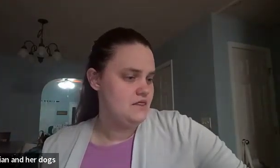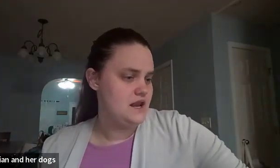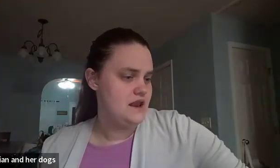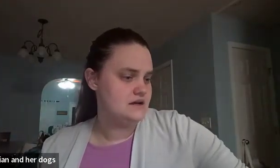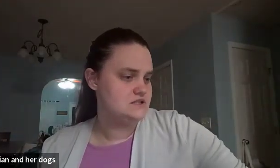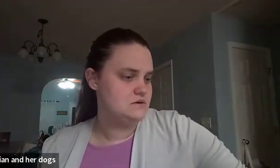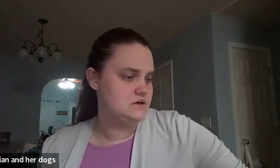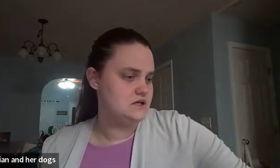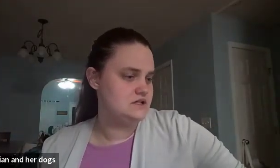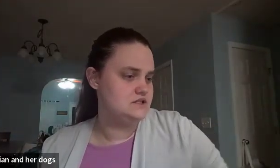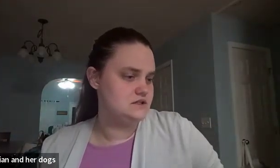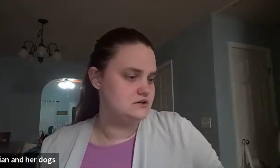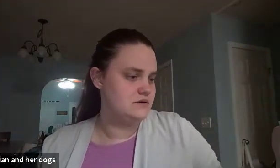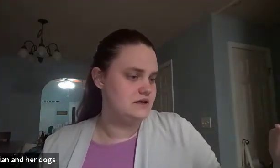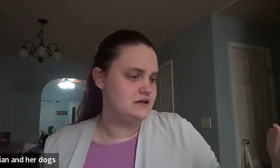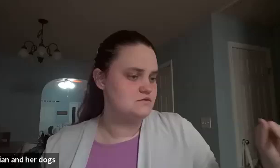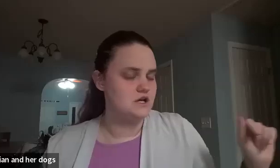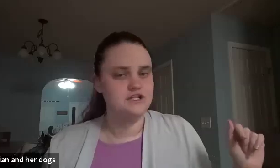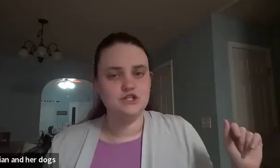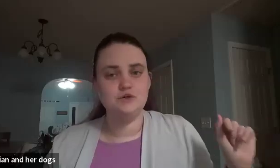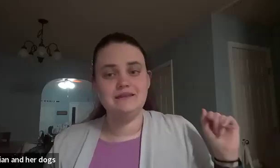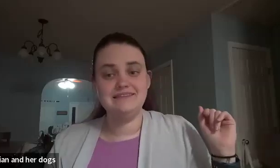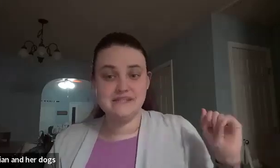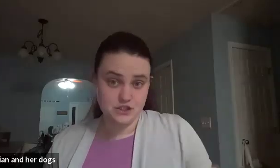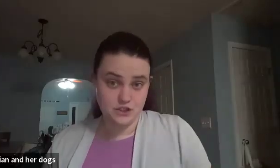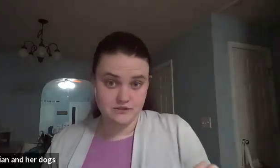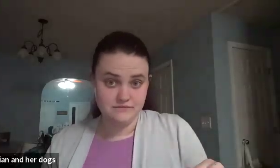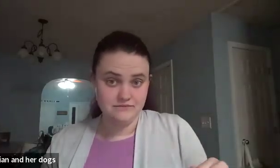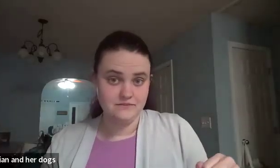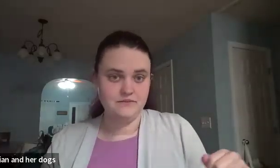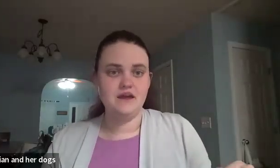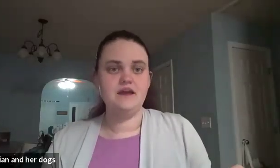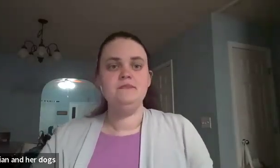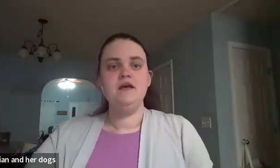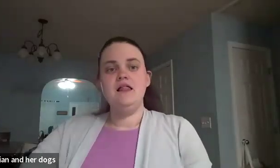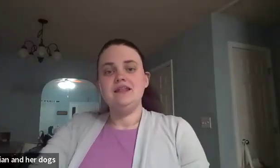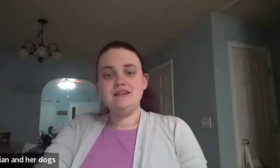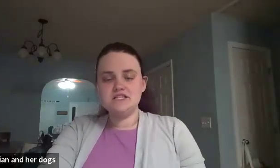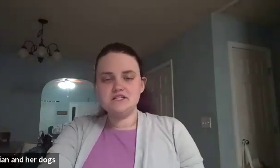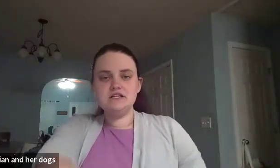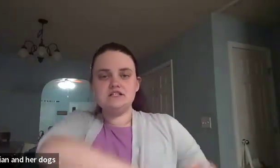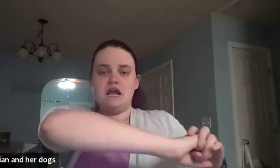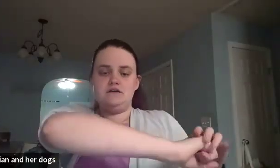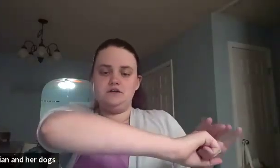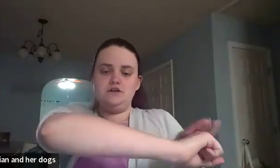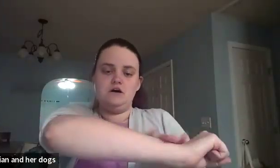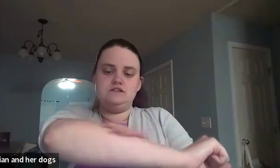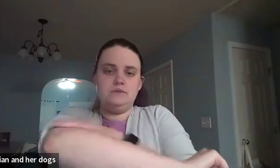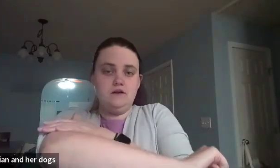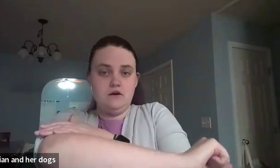The next one we're gonna do is we're gonna do lizard. Okay. Lizard is gonna have your non-dominant